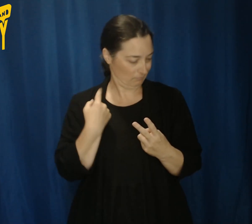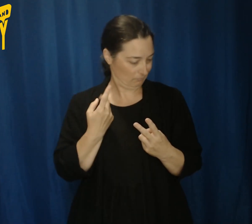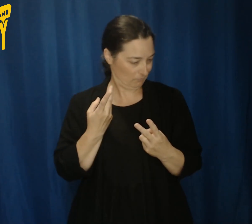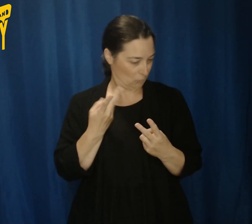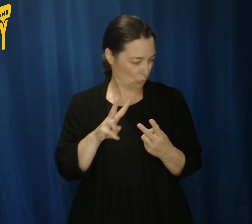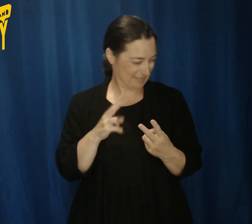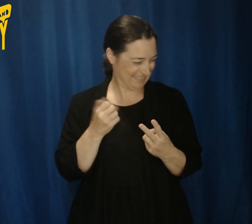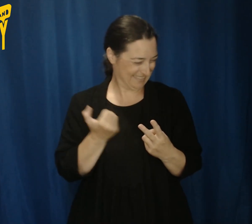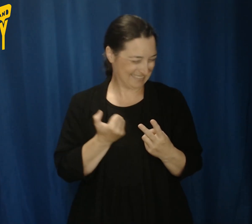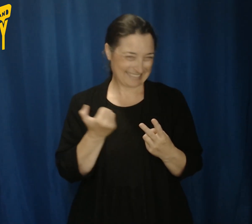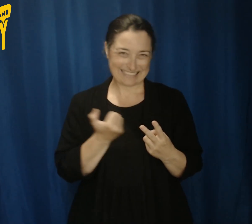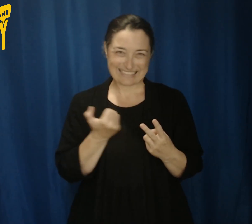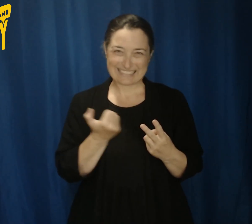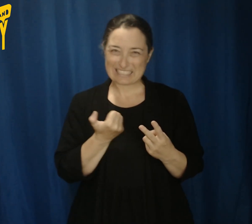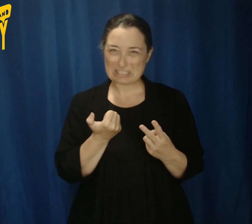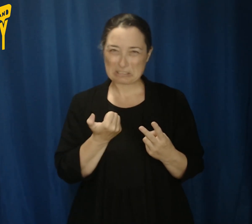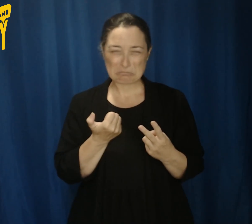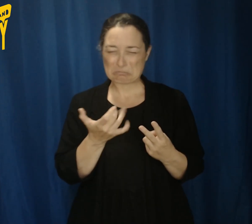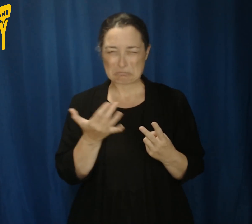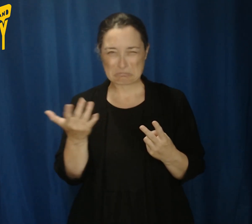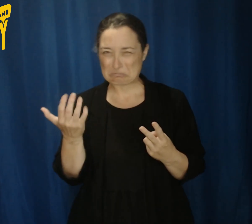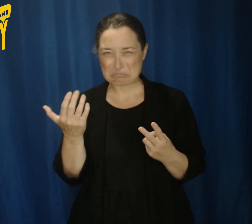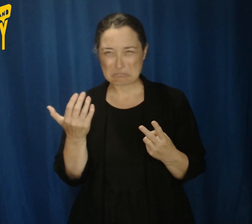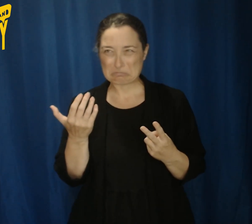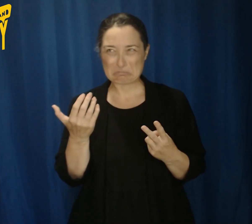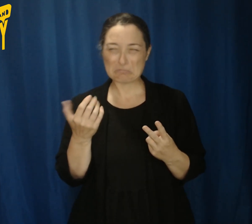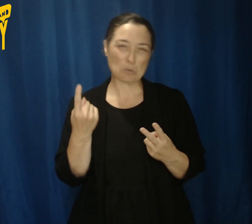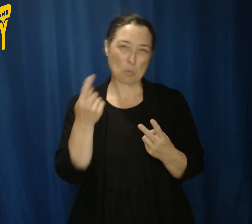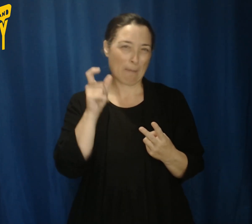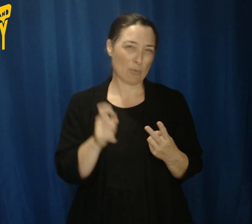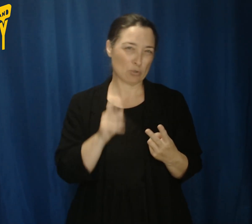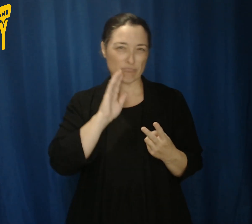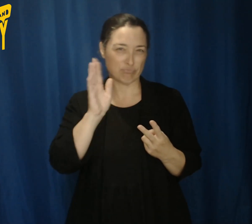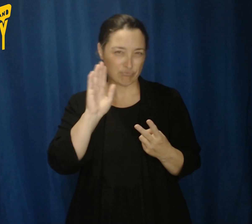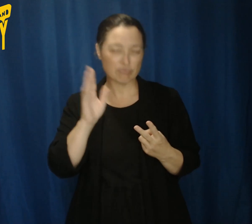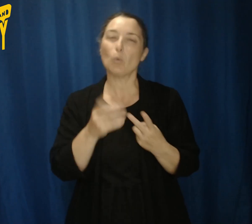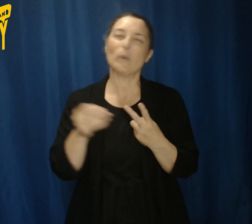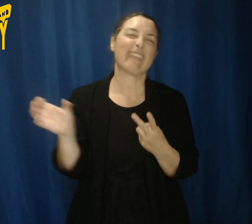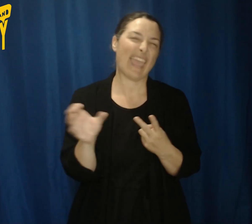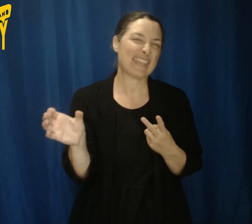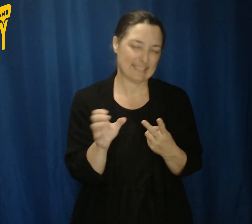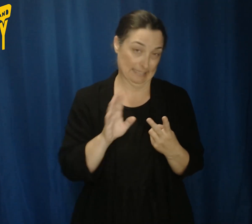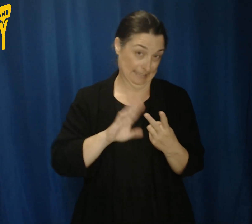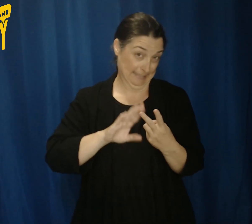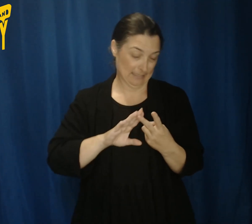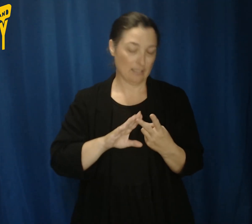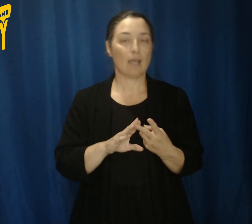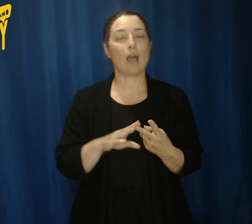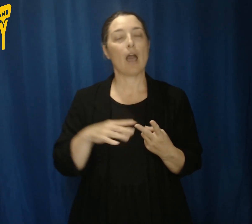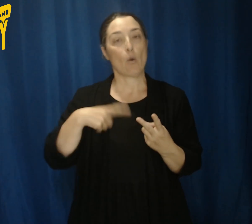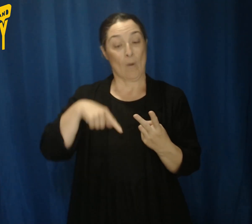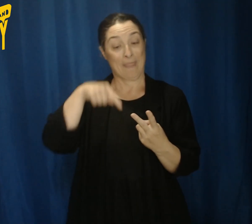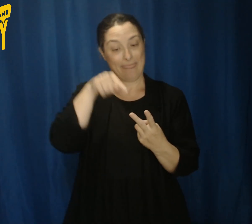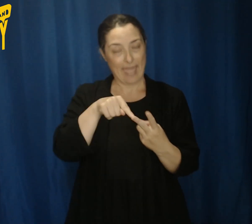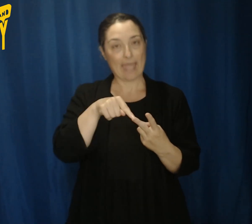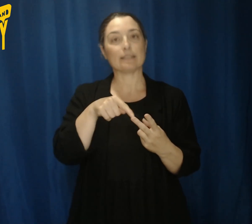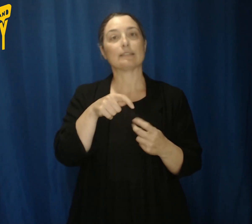2016, back at Hares and Heaney's, just a one-person show with kind of guests, right? And I wanted to develop that as a plane crash, because